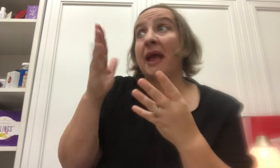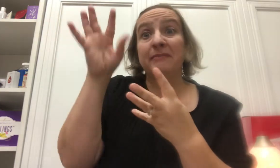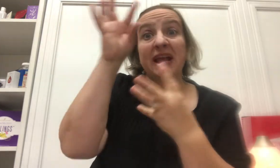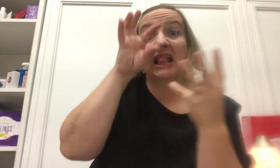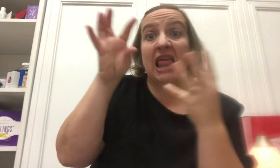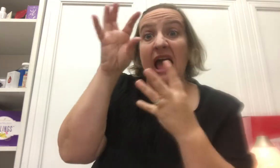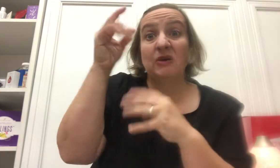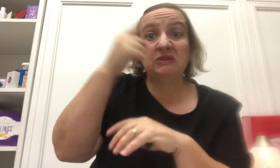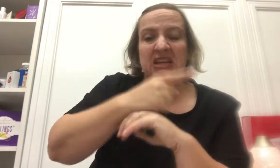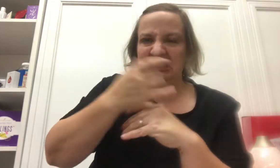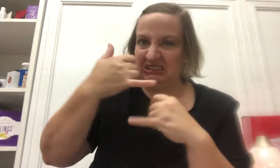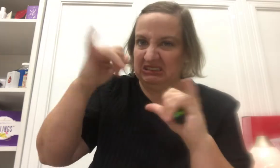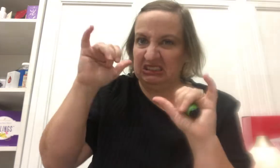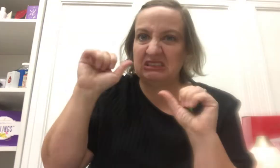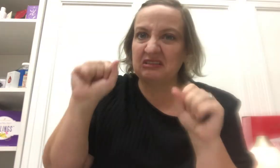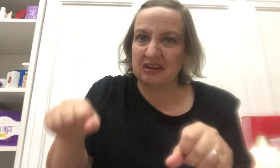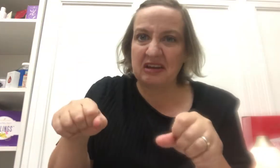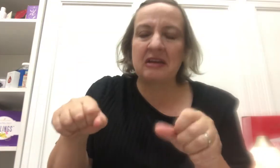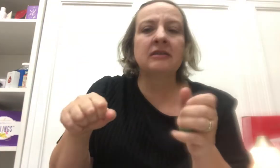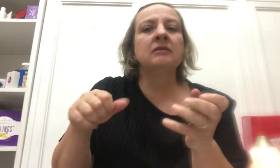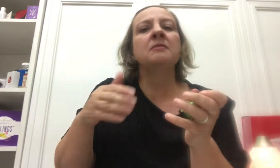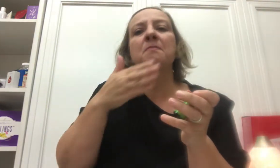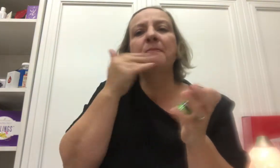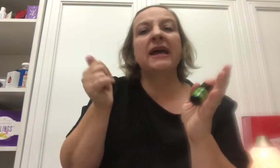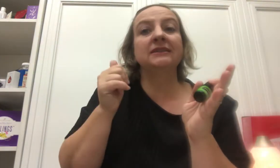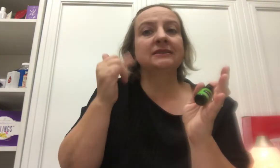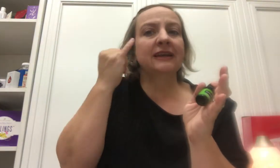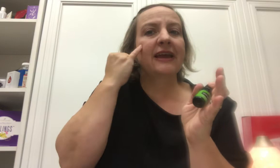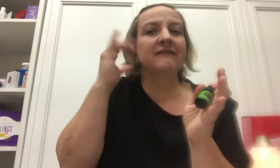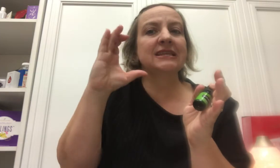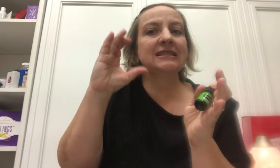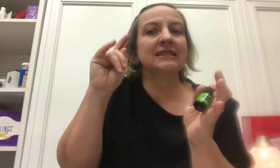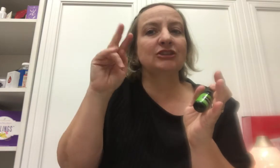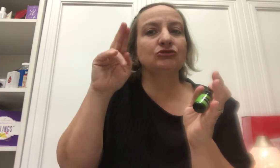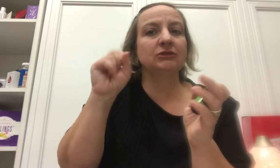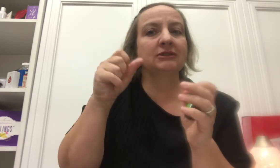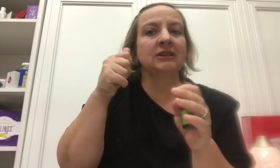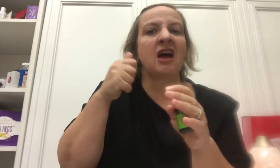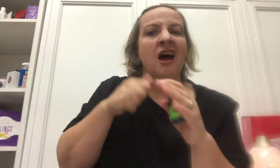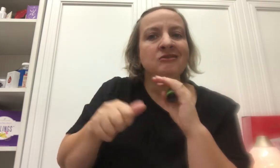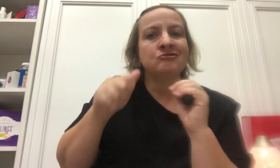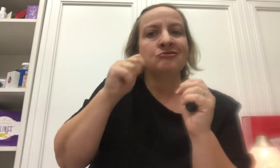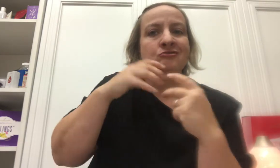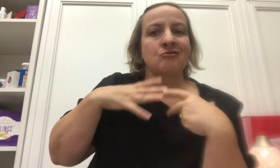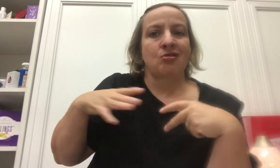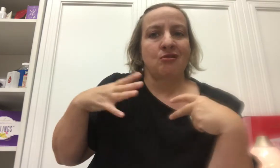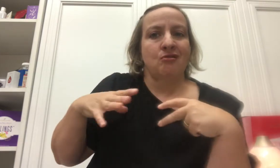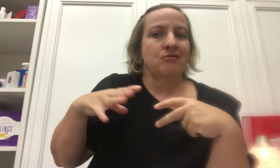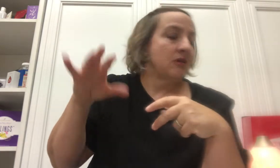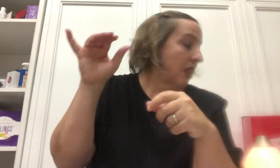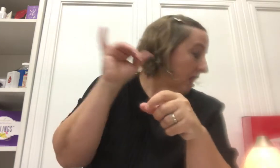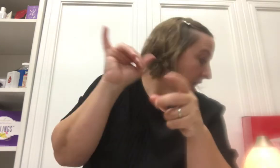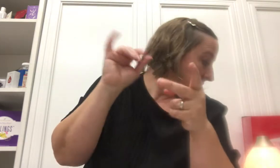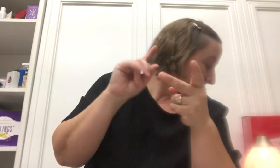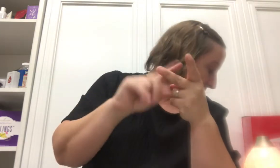people who, even when it's on a cloudy day, are very sensitive. And so it's just best to put